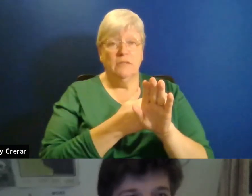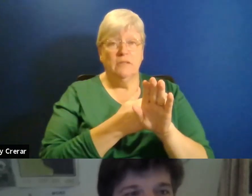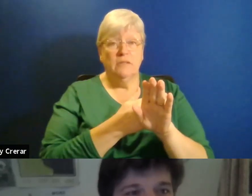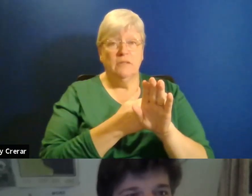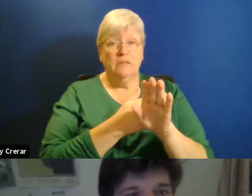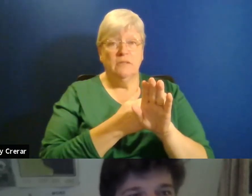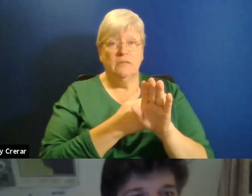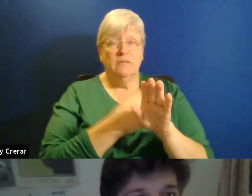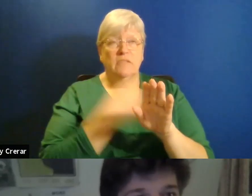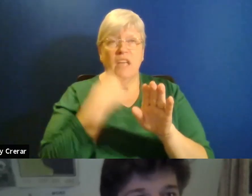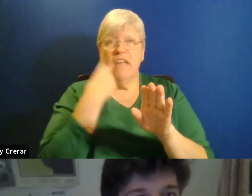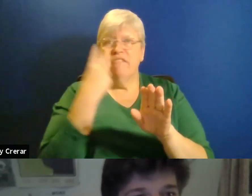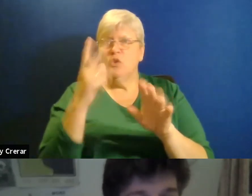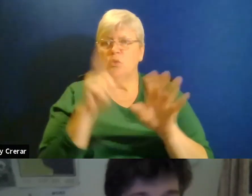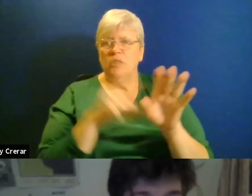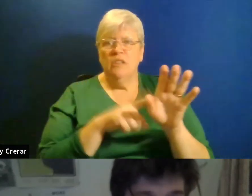other year that you're publishing?